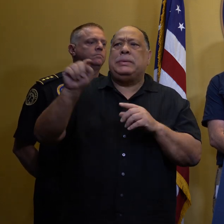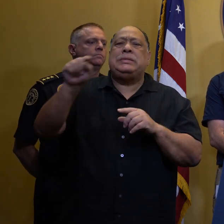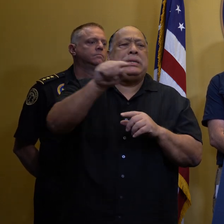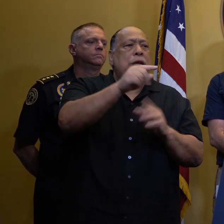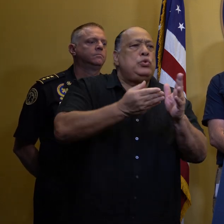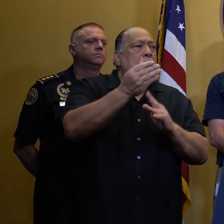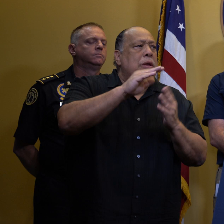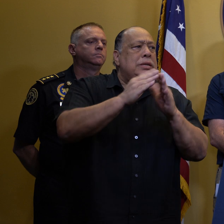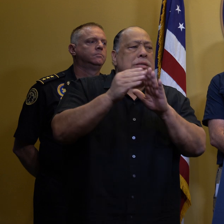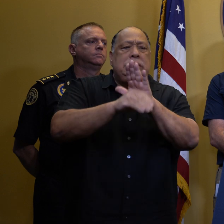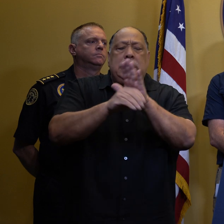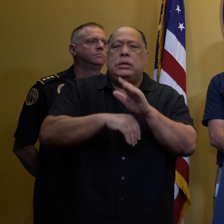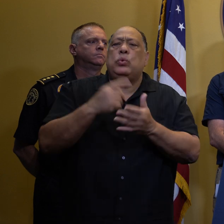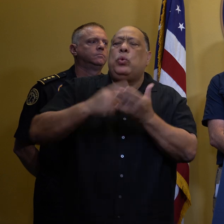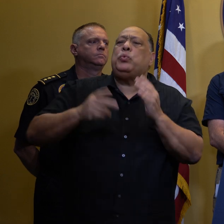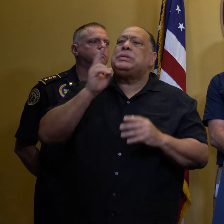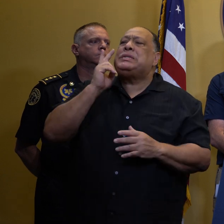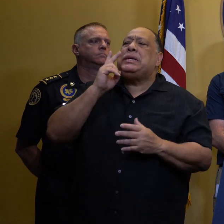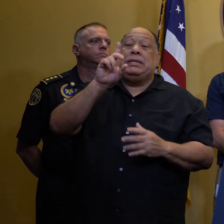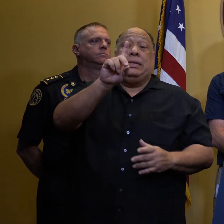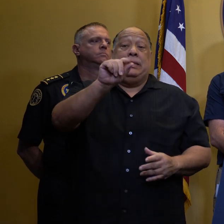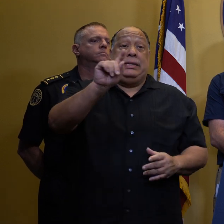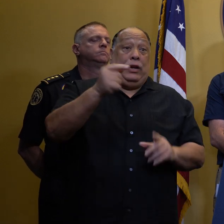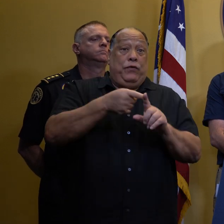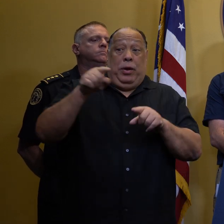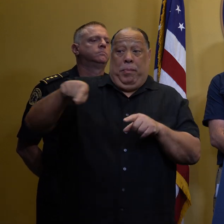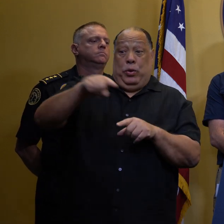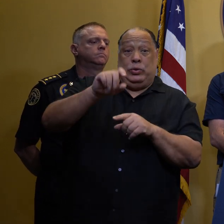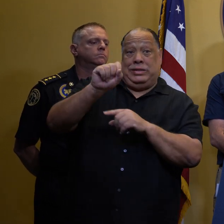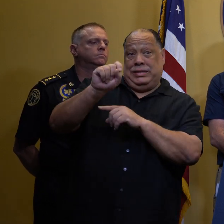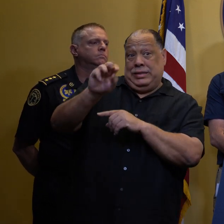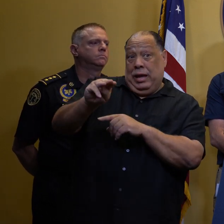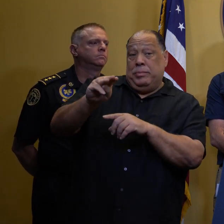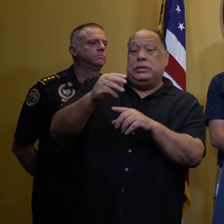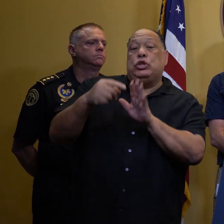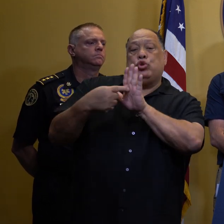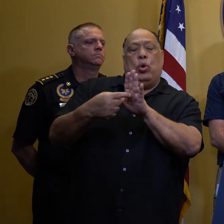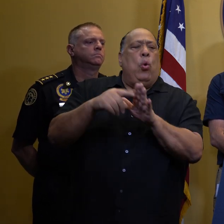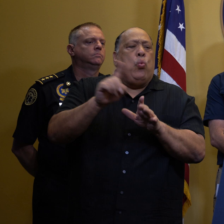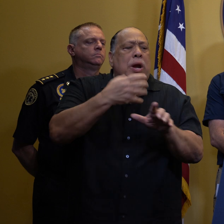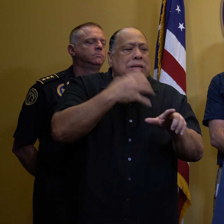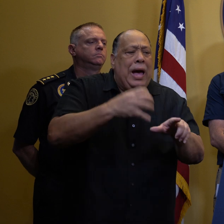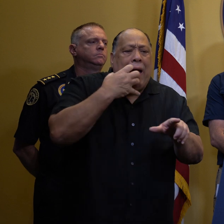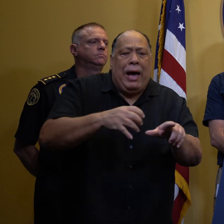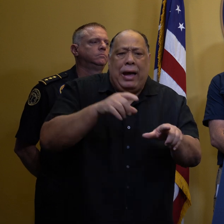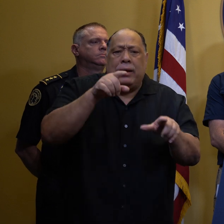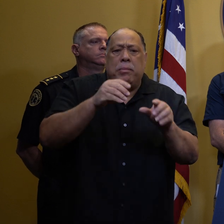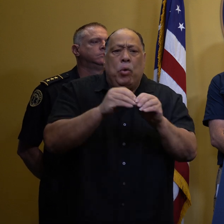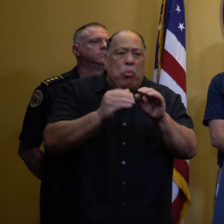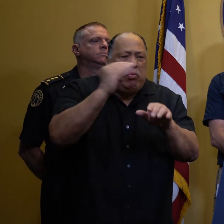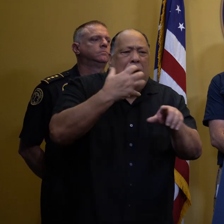throughout the city, and what we're seeing is just the data from there is really telling us even where heat is more excessive than